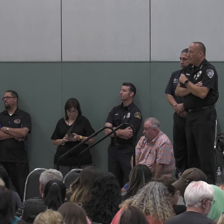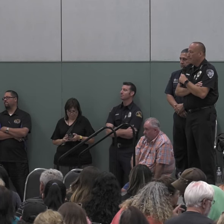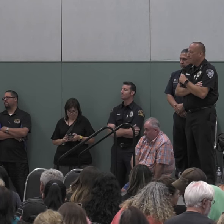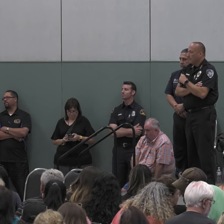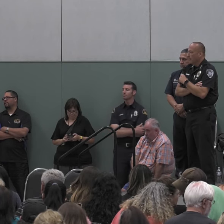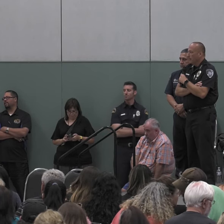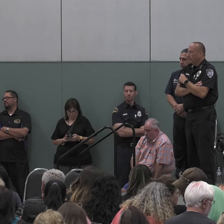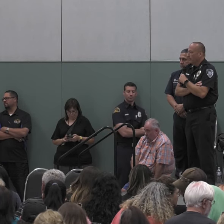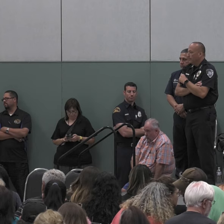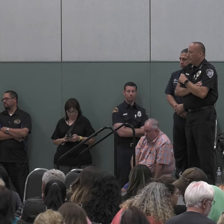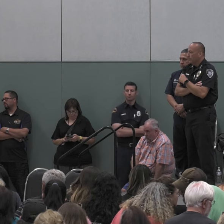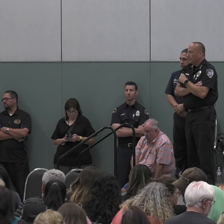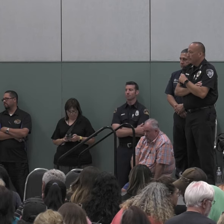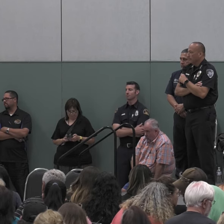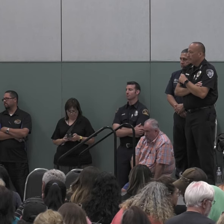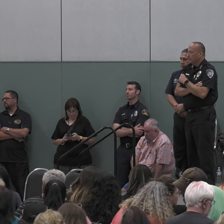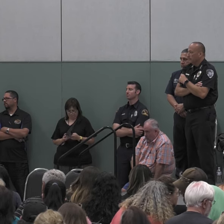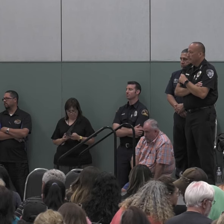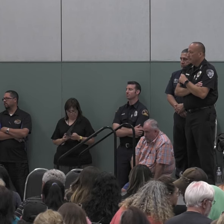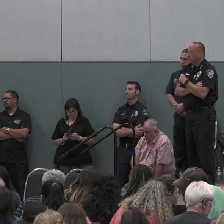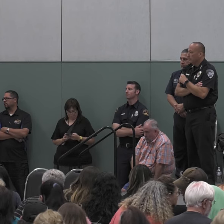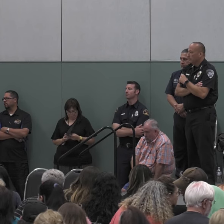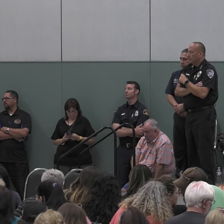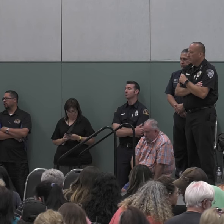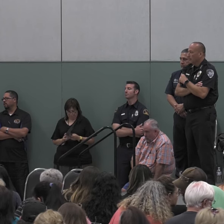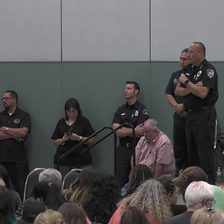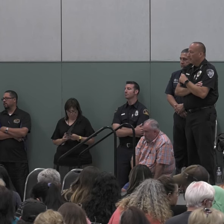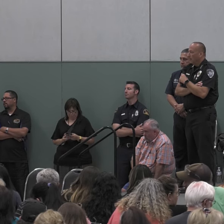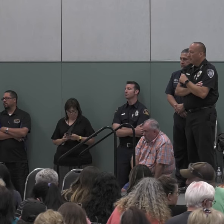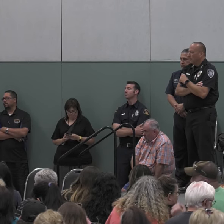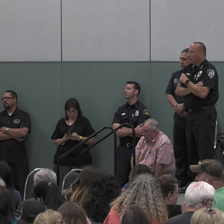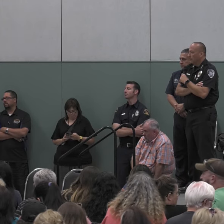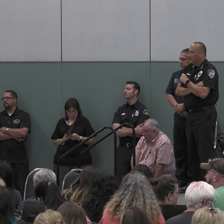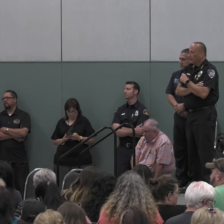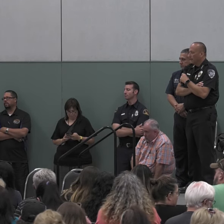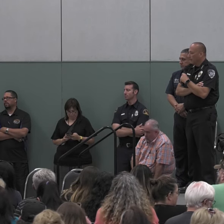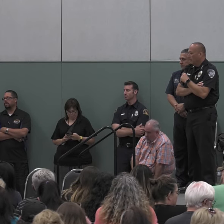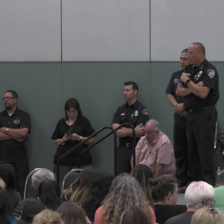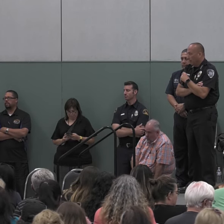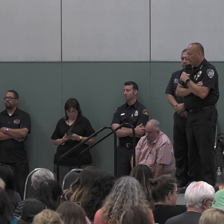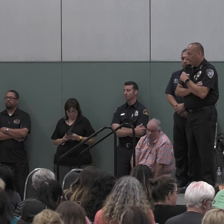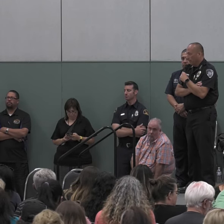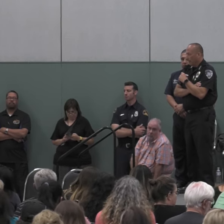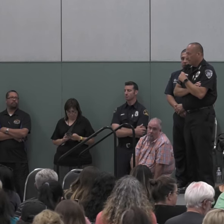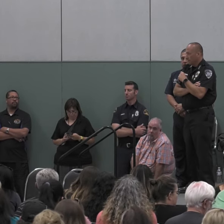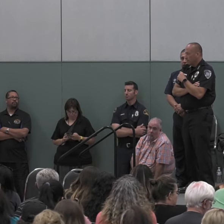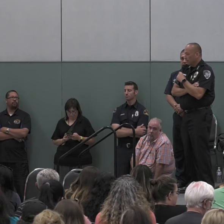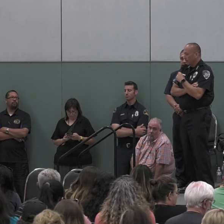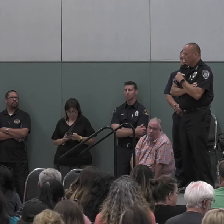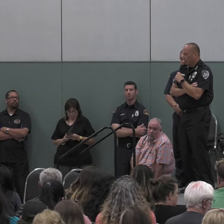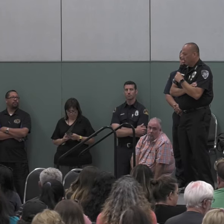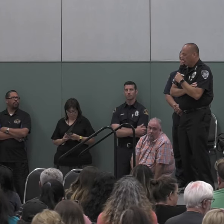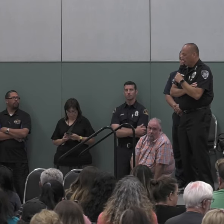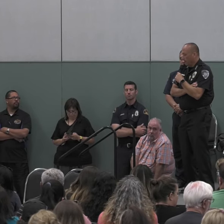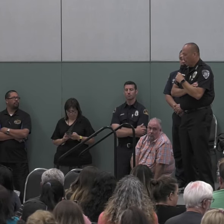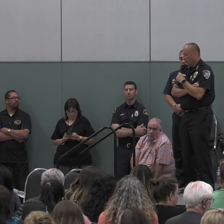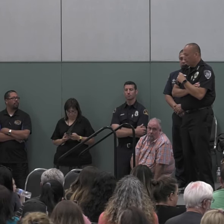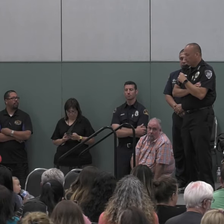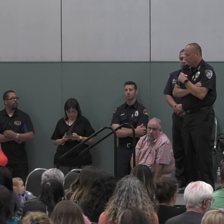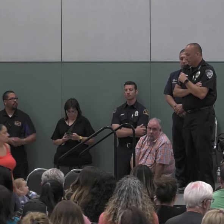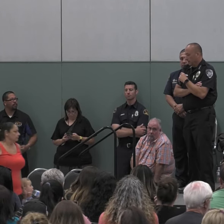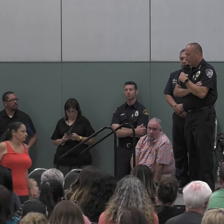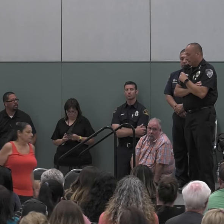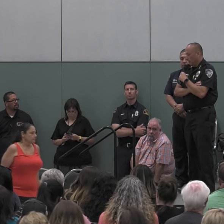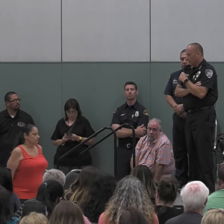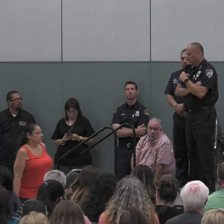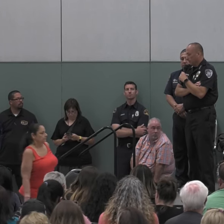I can't get up and inspect it. I can't probably climb under either. Okay. Yes. What we've